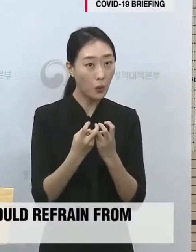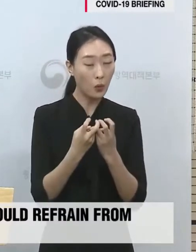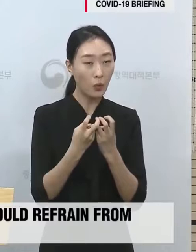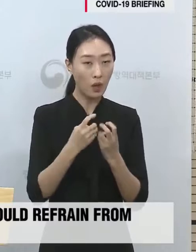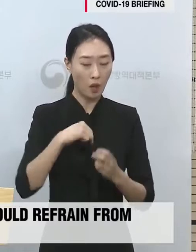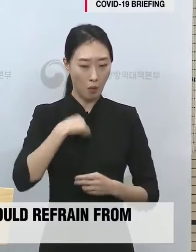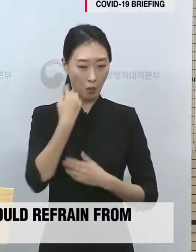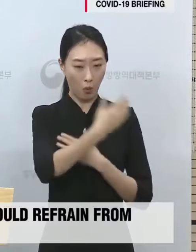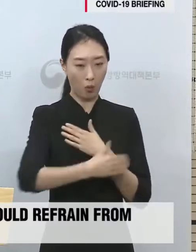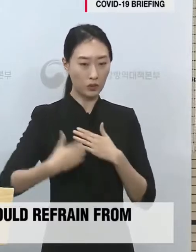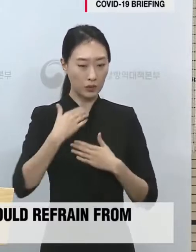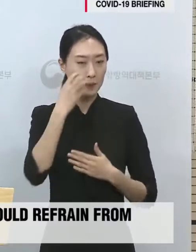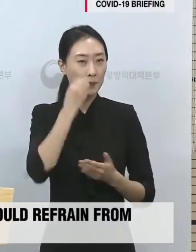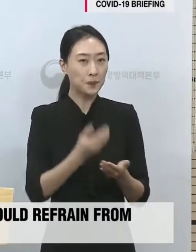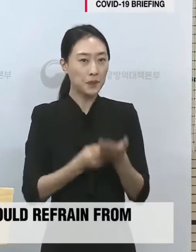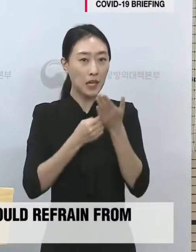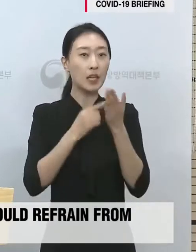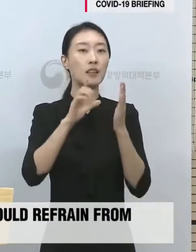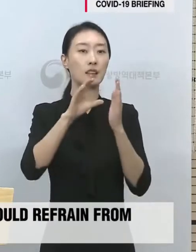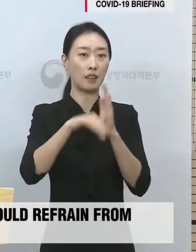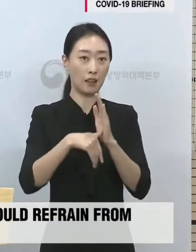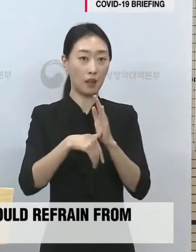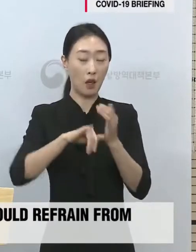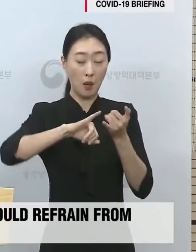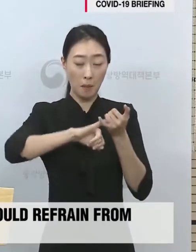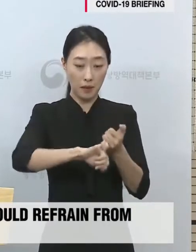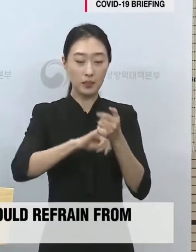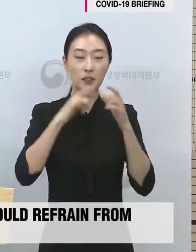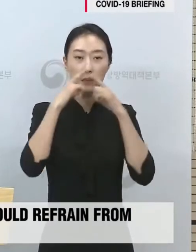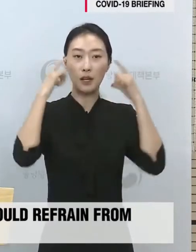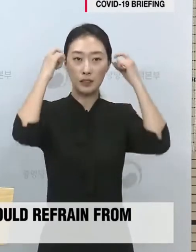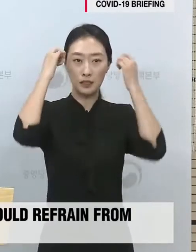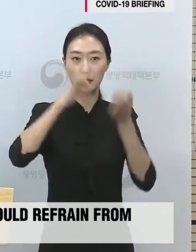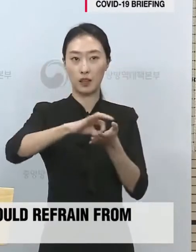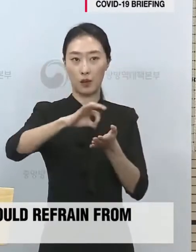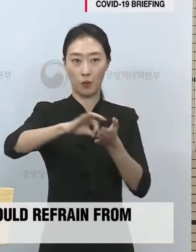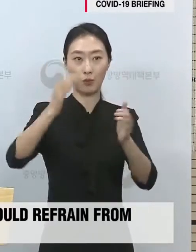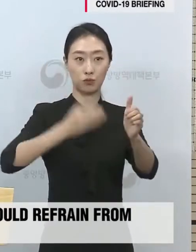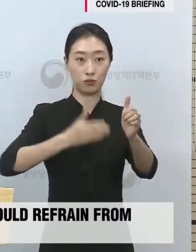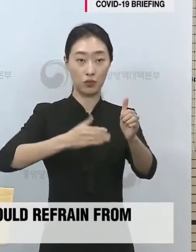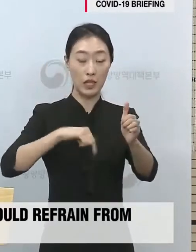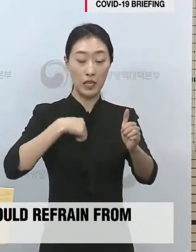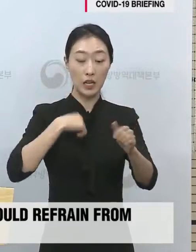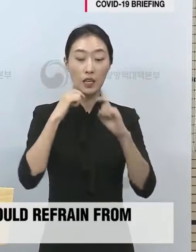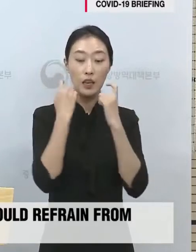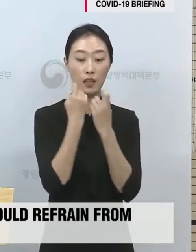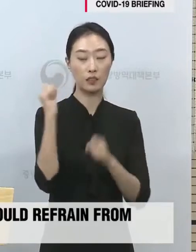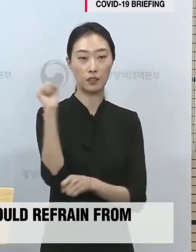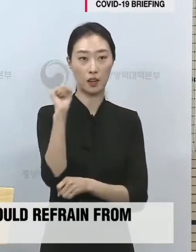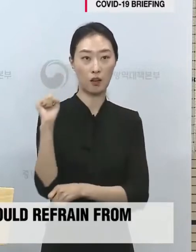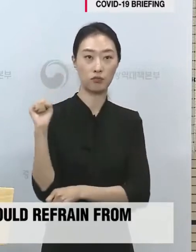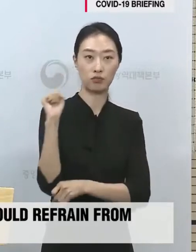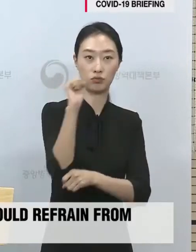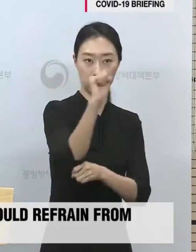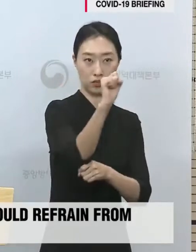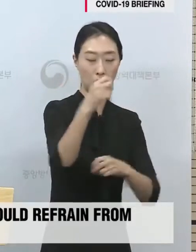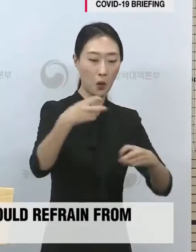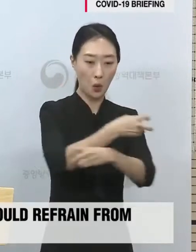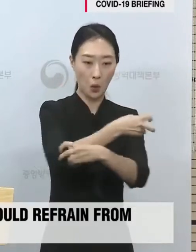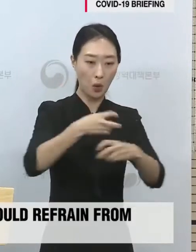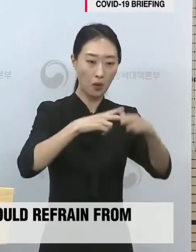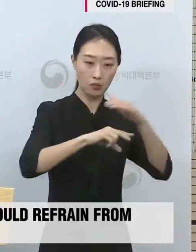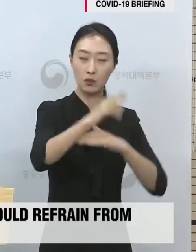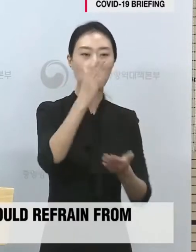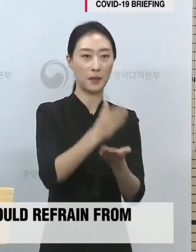center. And when you do so, you have to wear your face mask because you have respiratory symptoms,